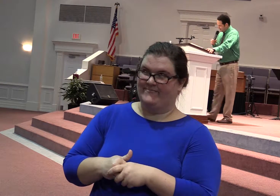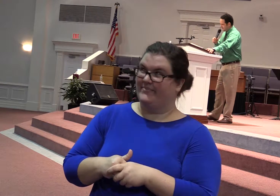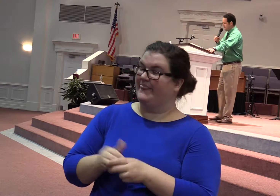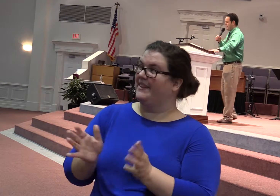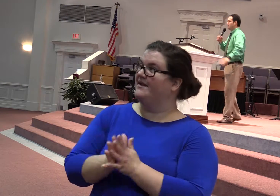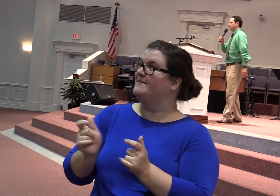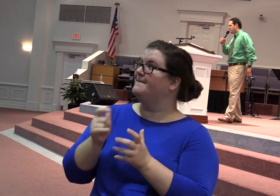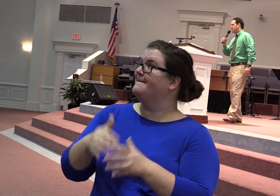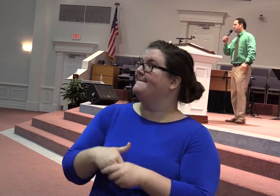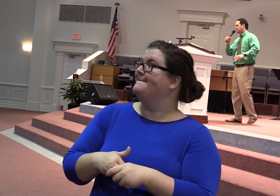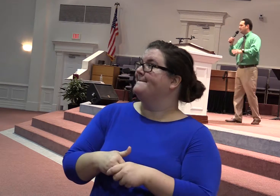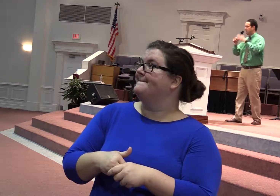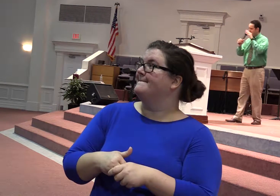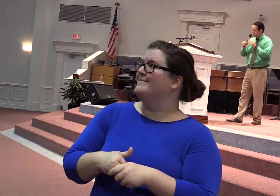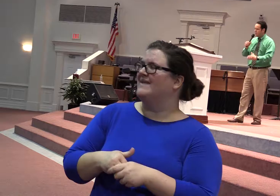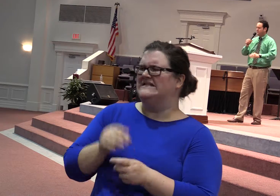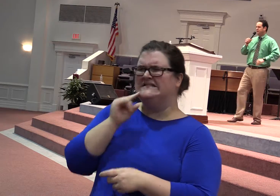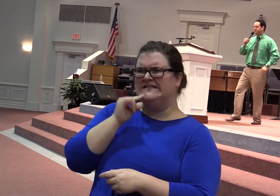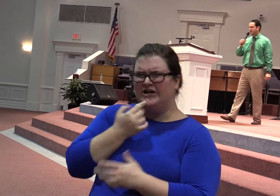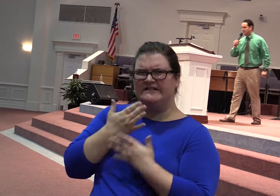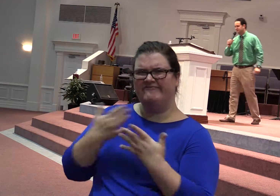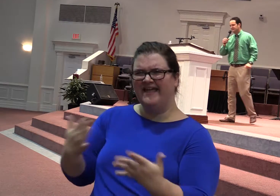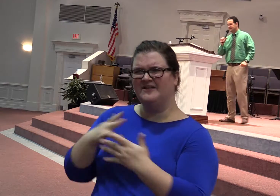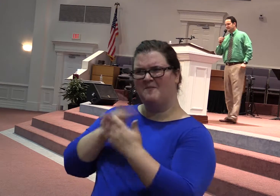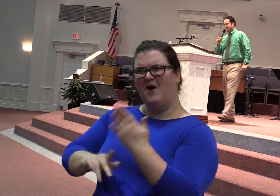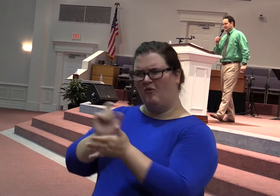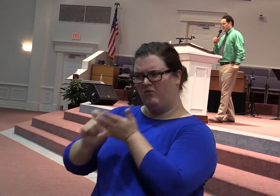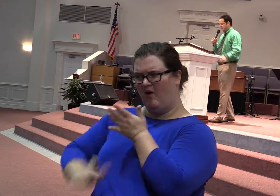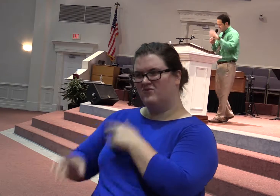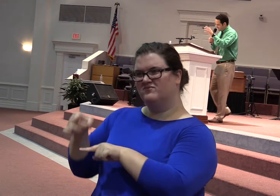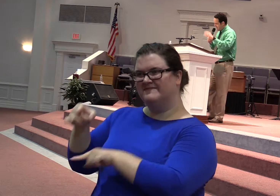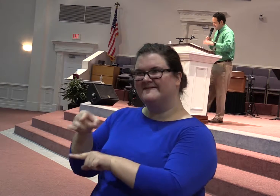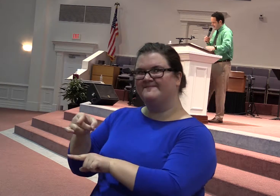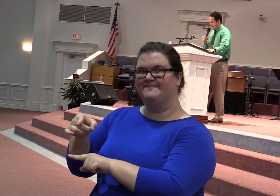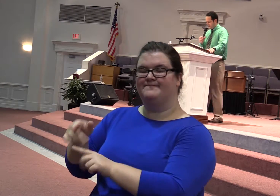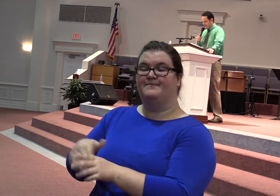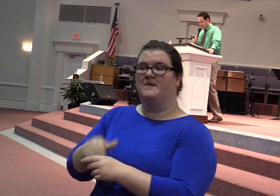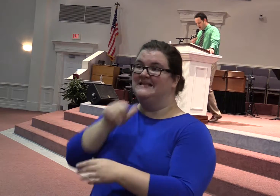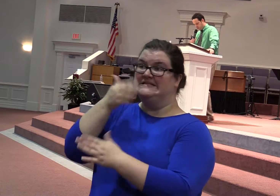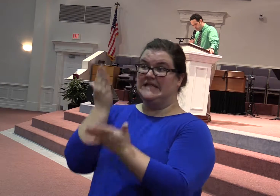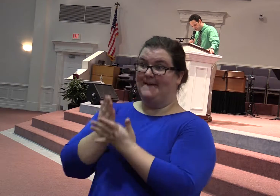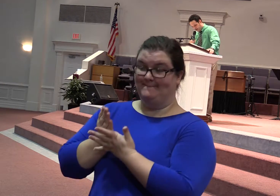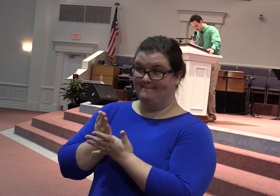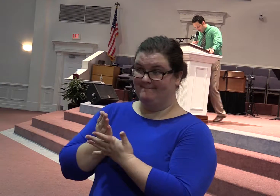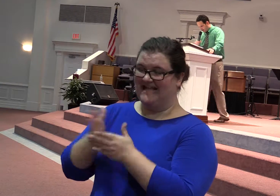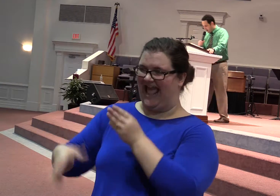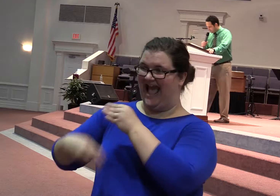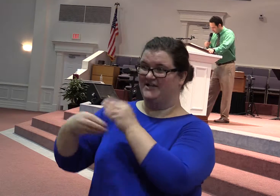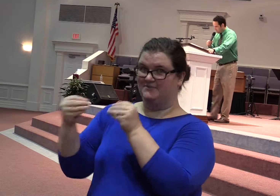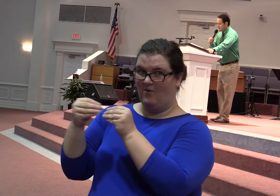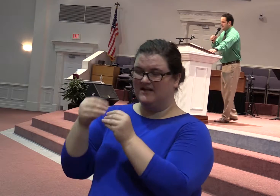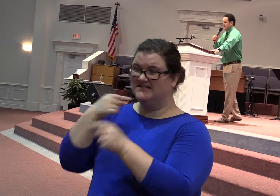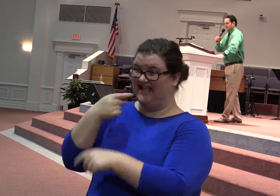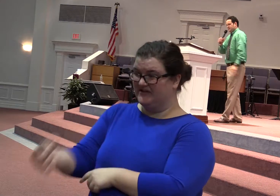Hallelujah. I'm talking about serious stuff that he wrote to his son. But he didn't stop there. He goes on and tells him